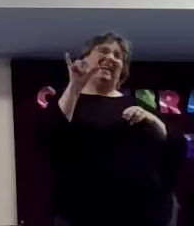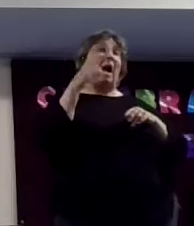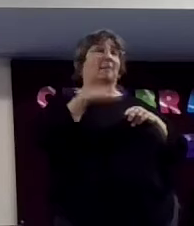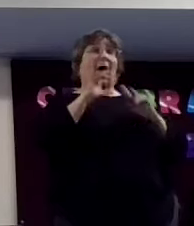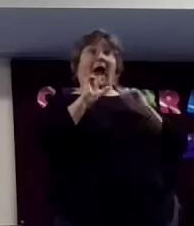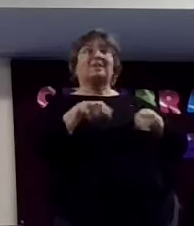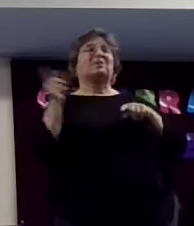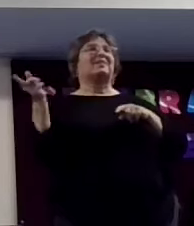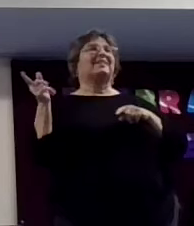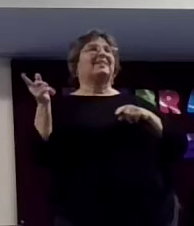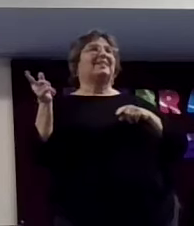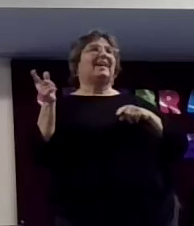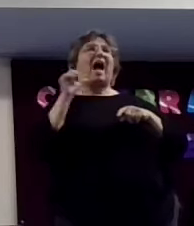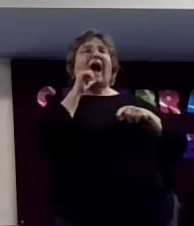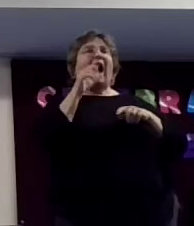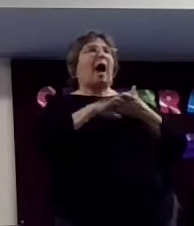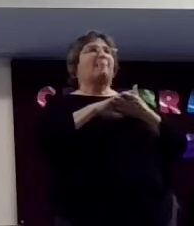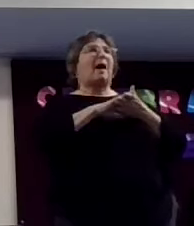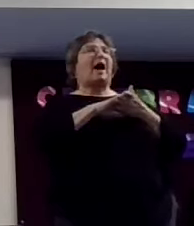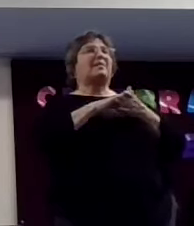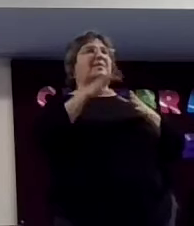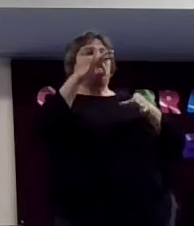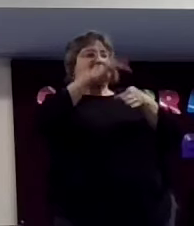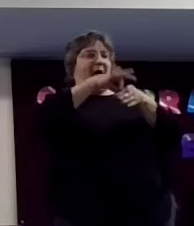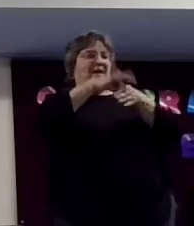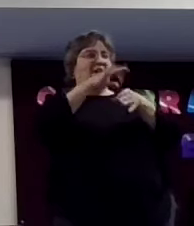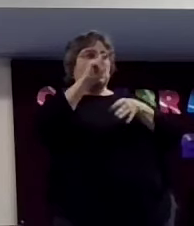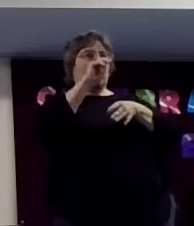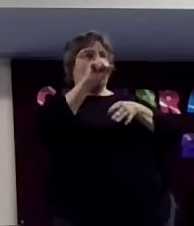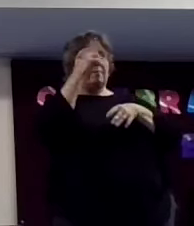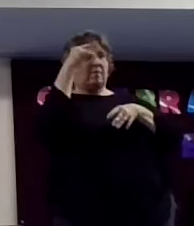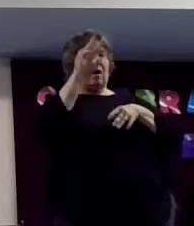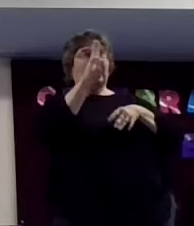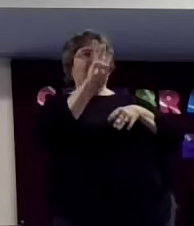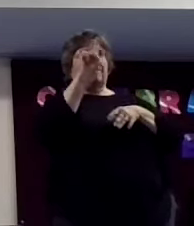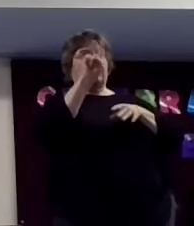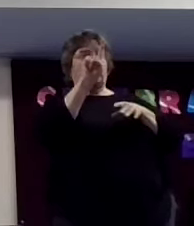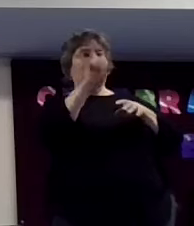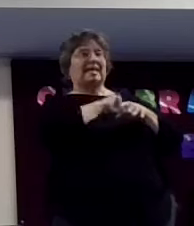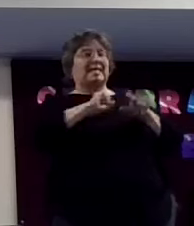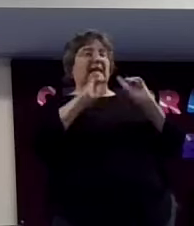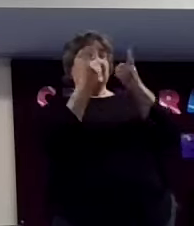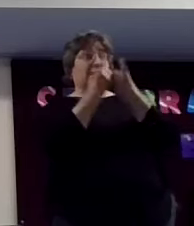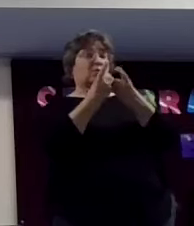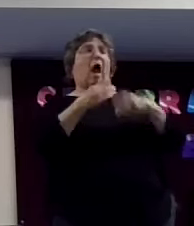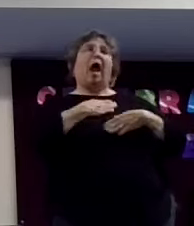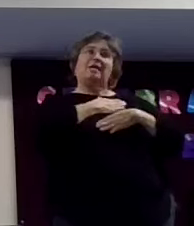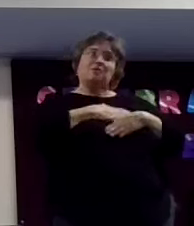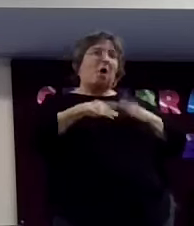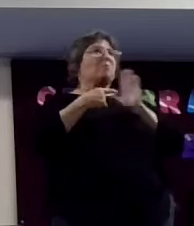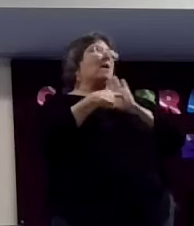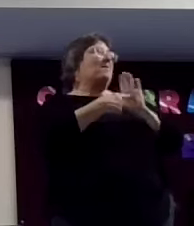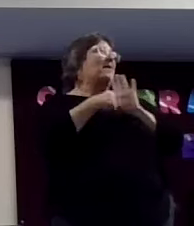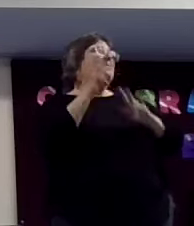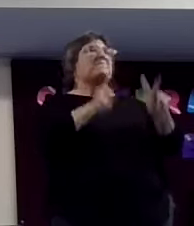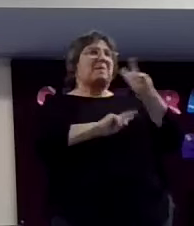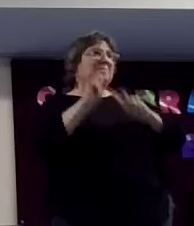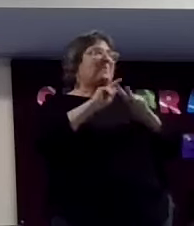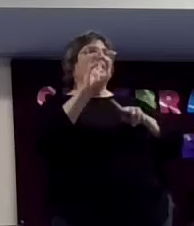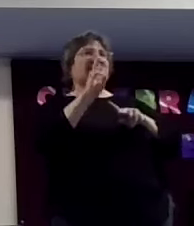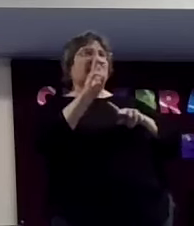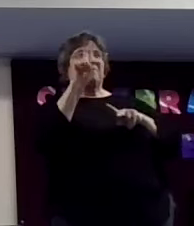Here's my answer, is that I am on the ballot in November for the 61st Senate District. I enjoy representing the people